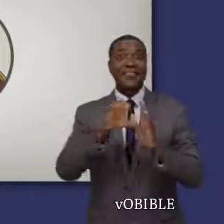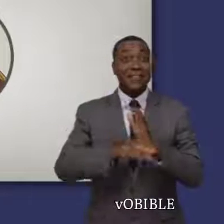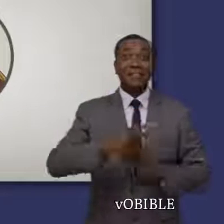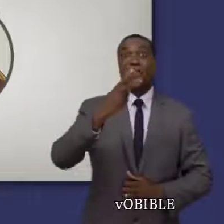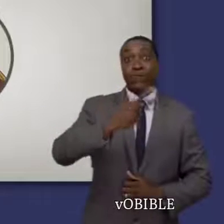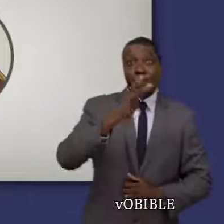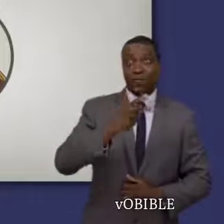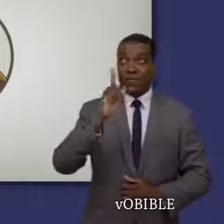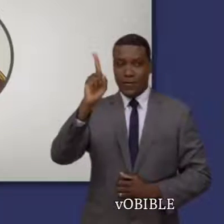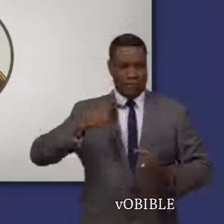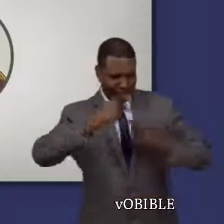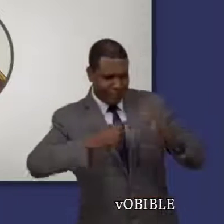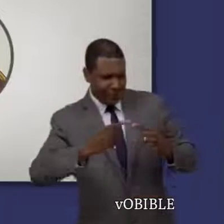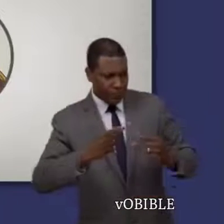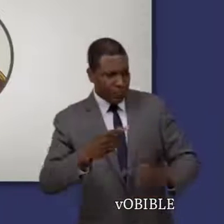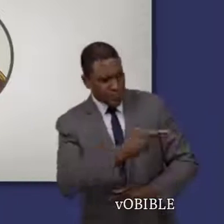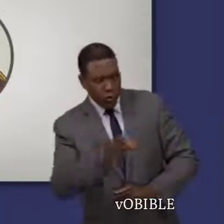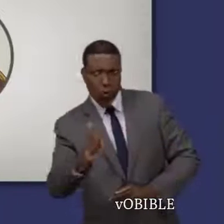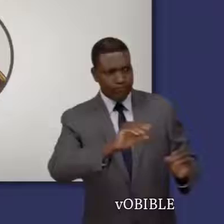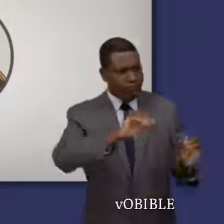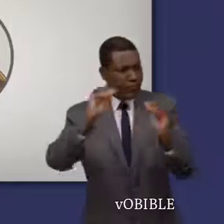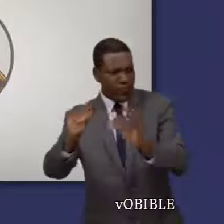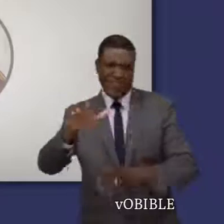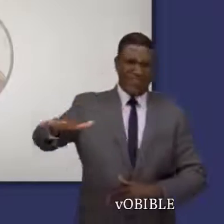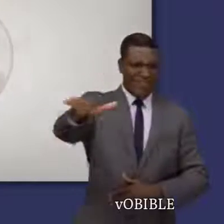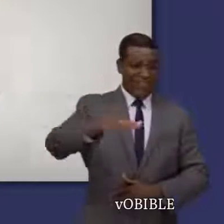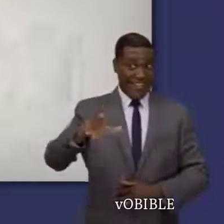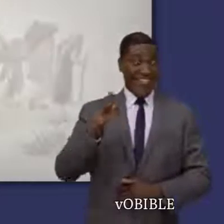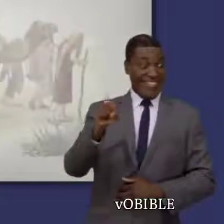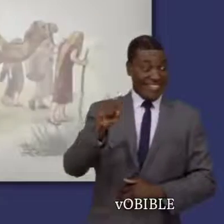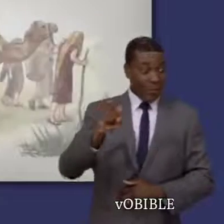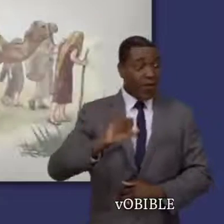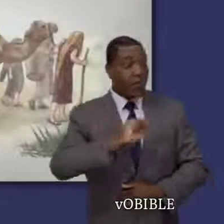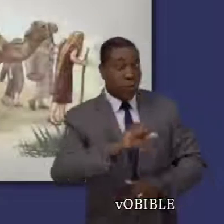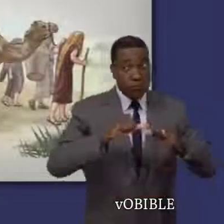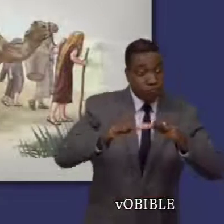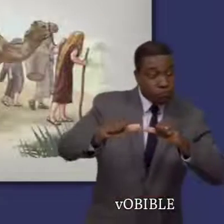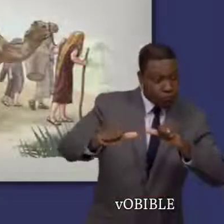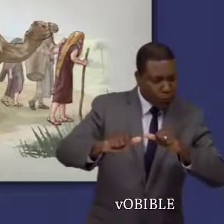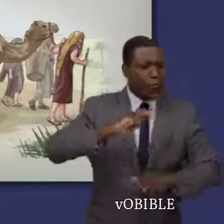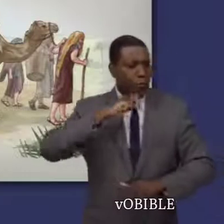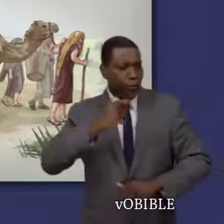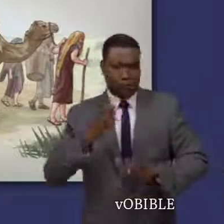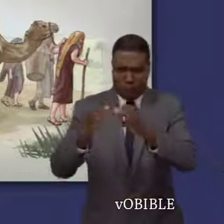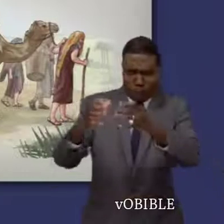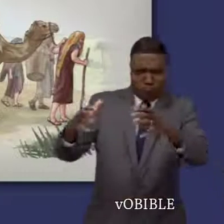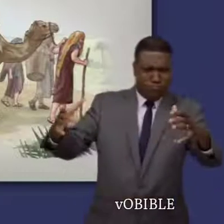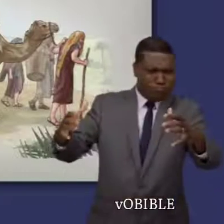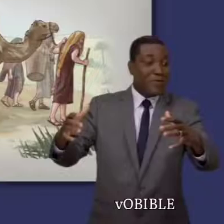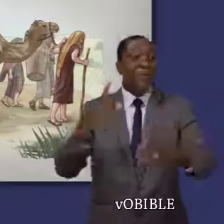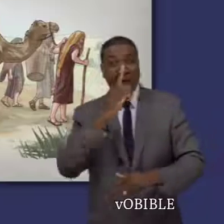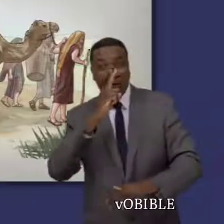12, Jehovah tells Abraham, then called Abram, to enter the land where he would one day become a